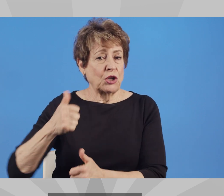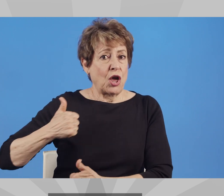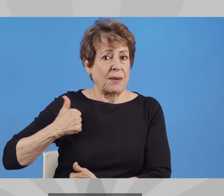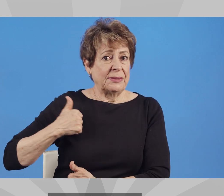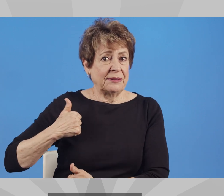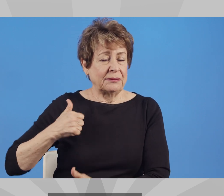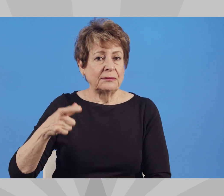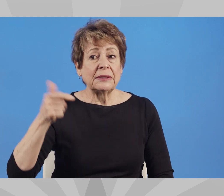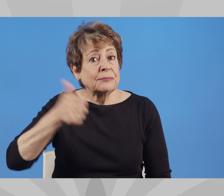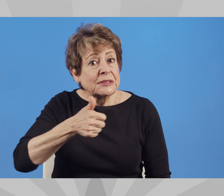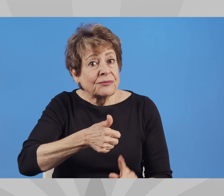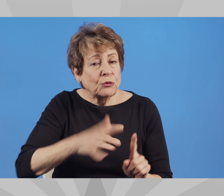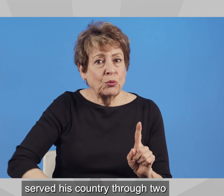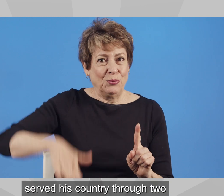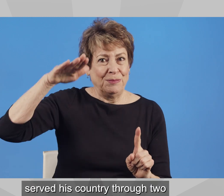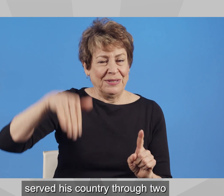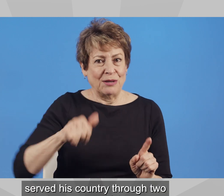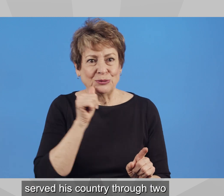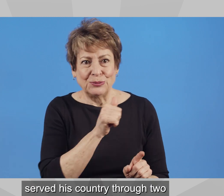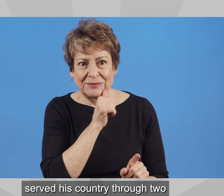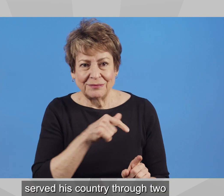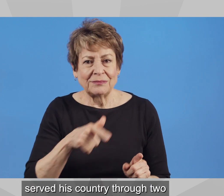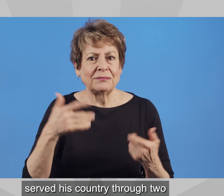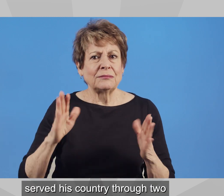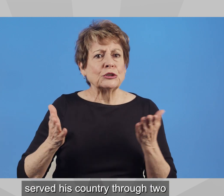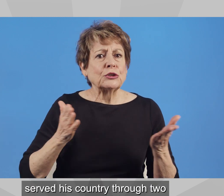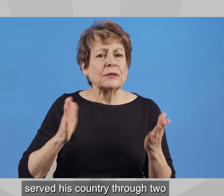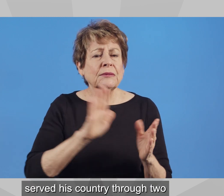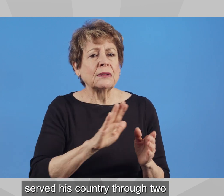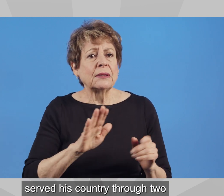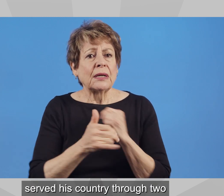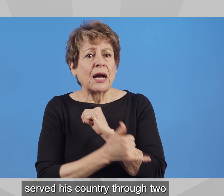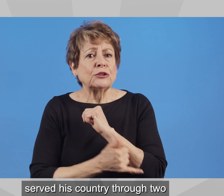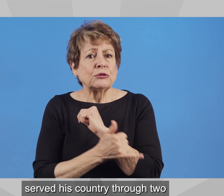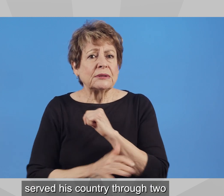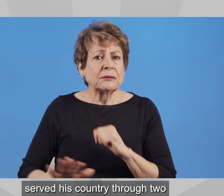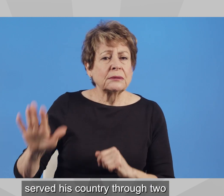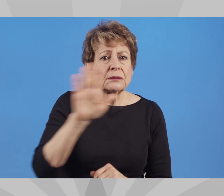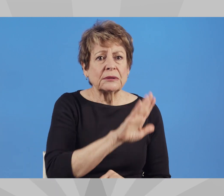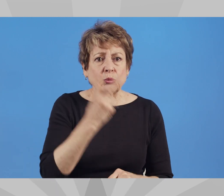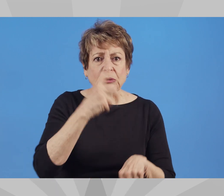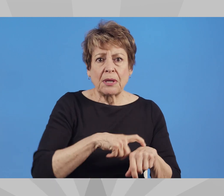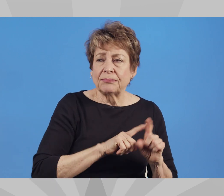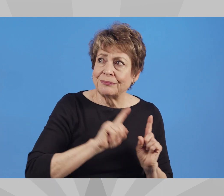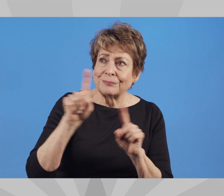in Arizona, served his country through 2 deployments to Afghanistan,